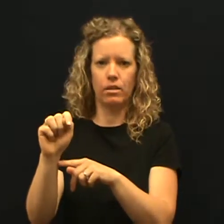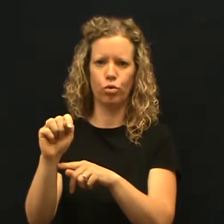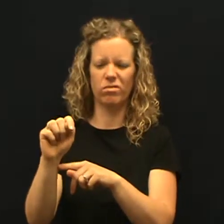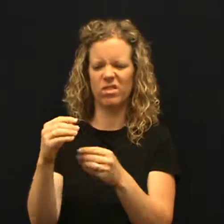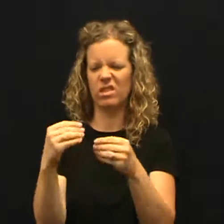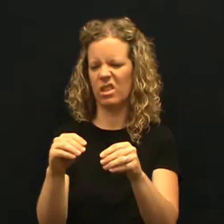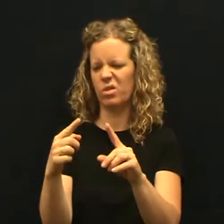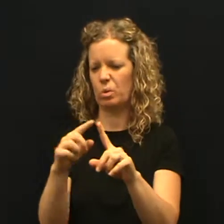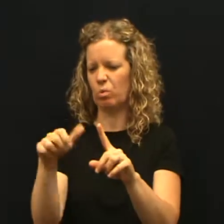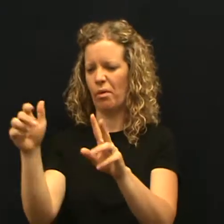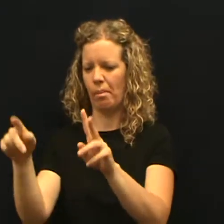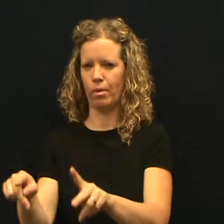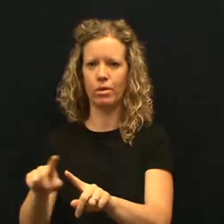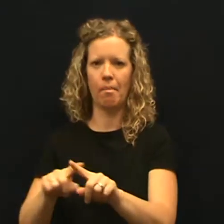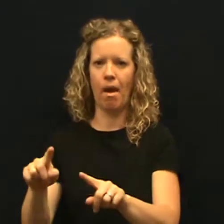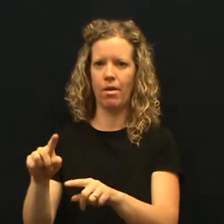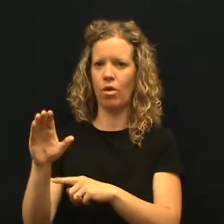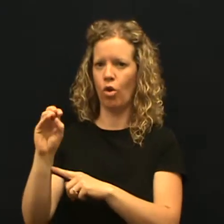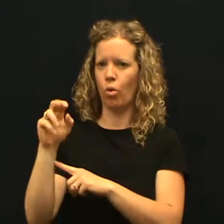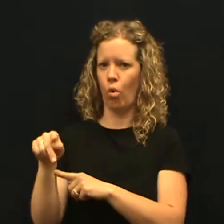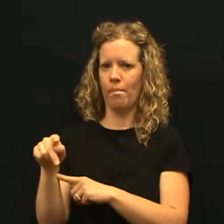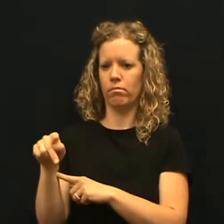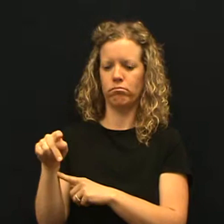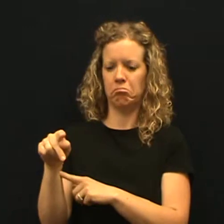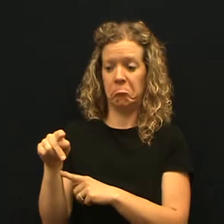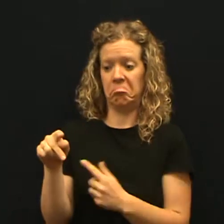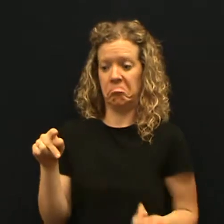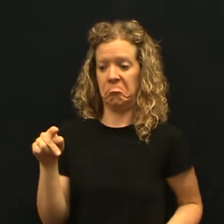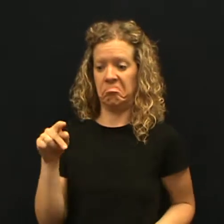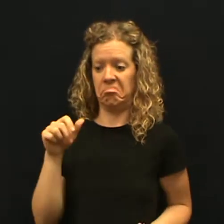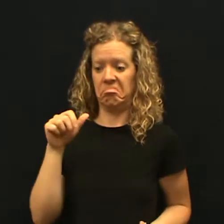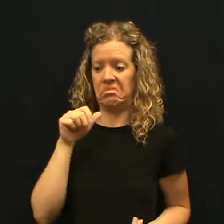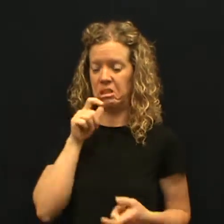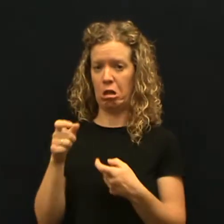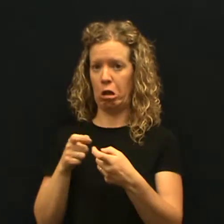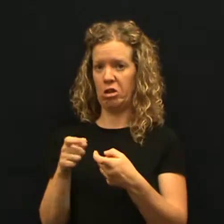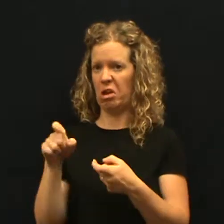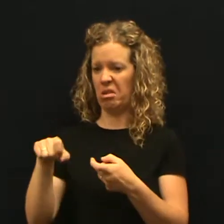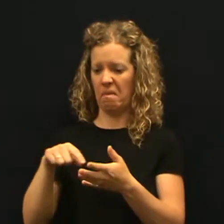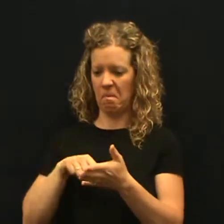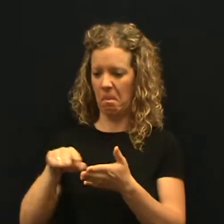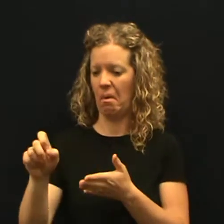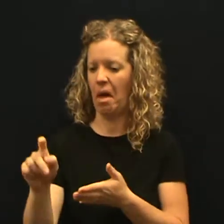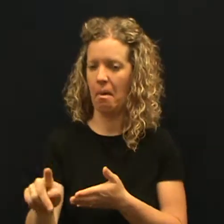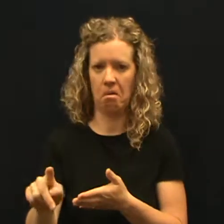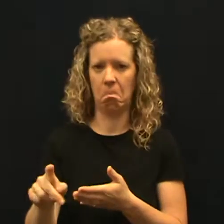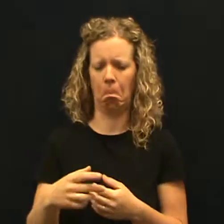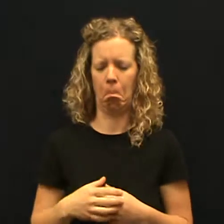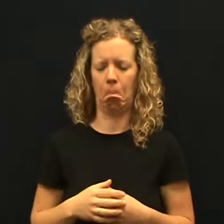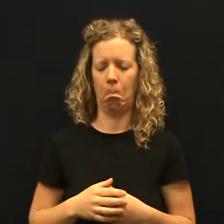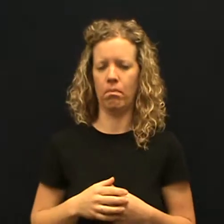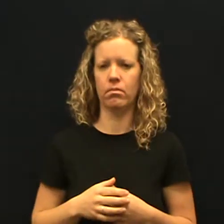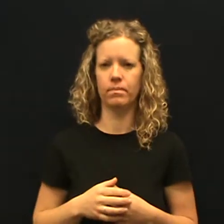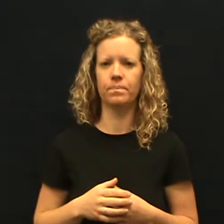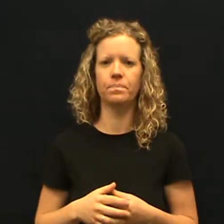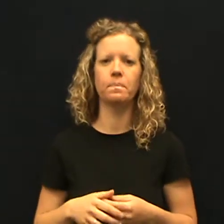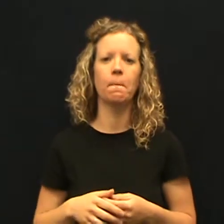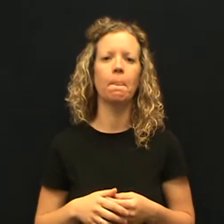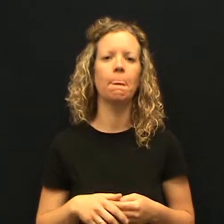but the company does not owe the owner any money, doesn't have to pay back that stock. Also, dividends are optional. A